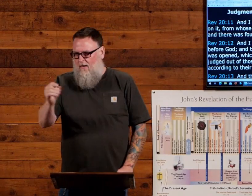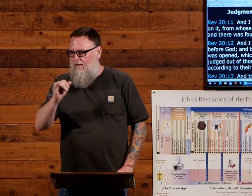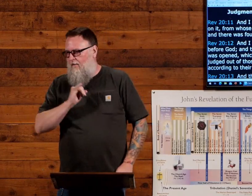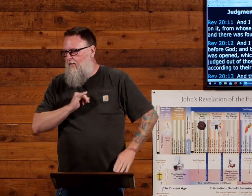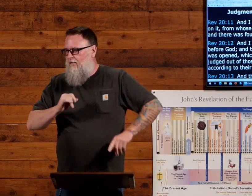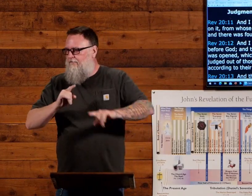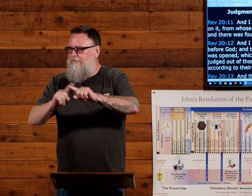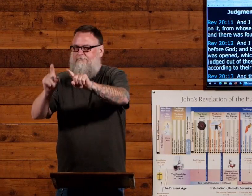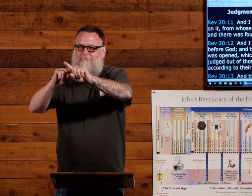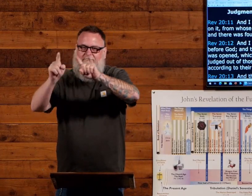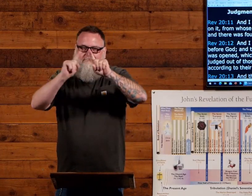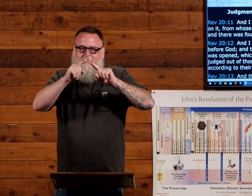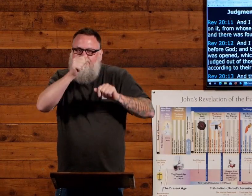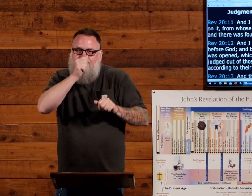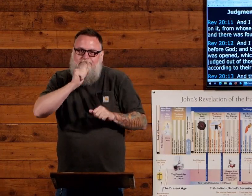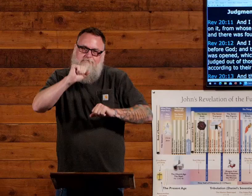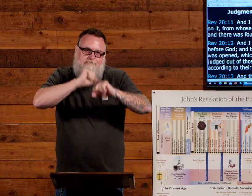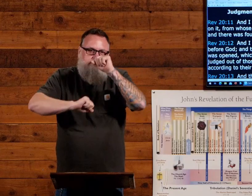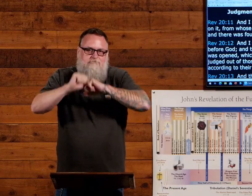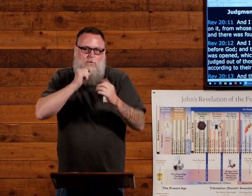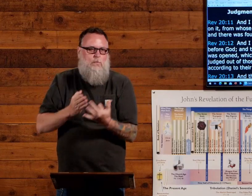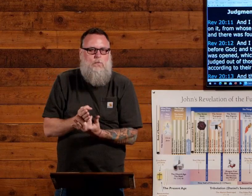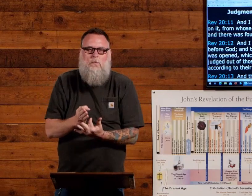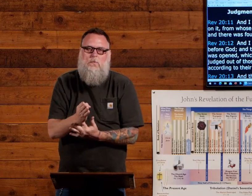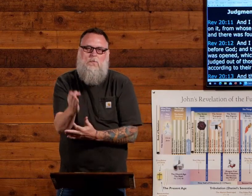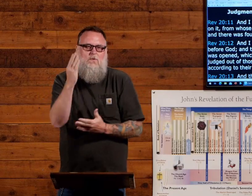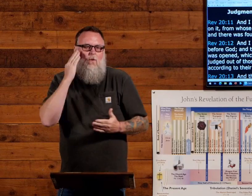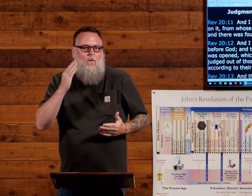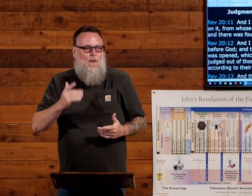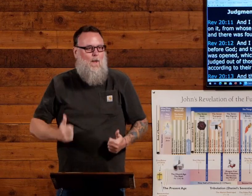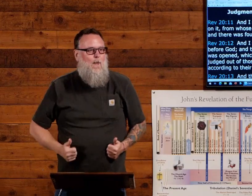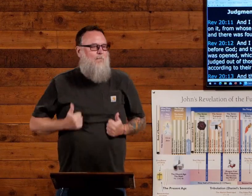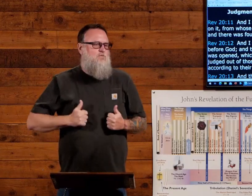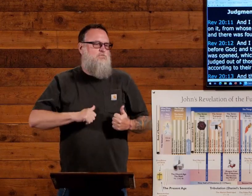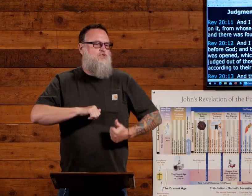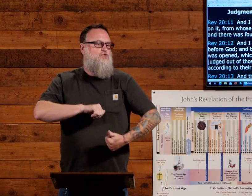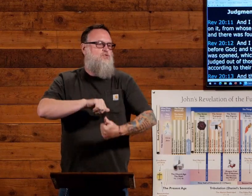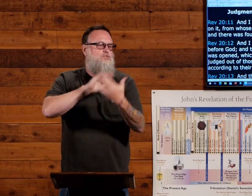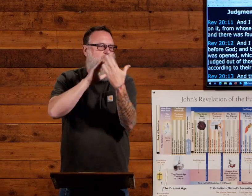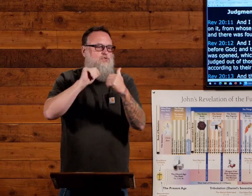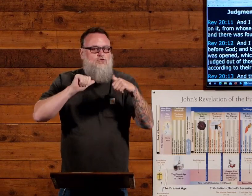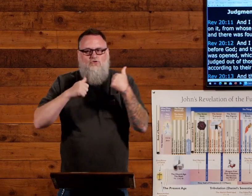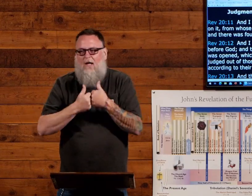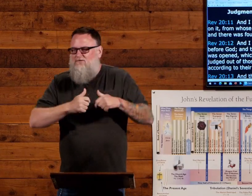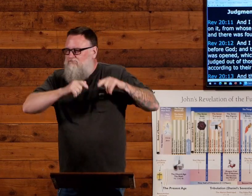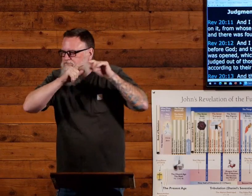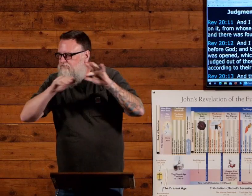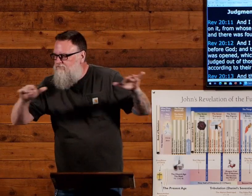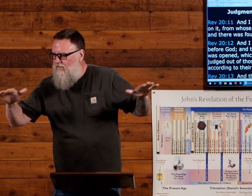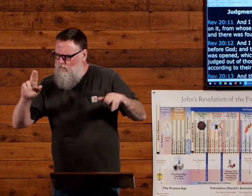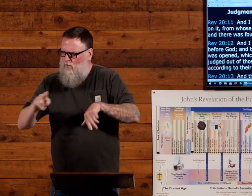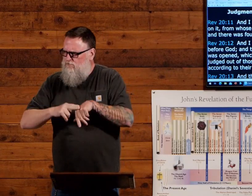here on earth, you and I have gone through various trials, life's